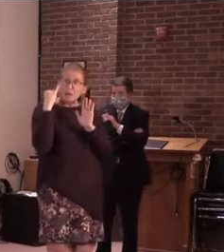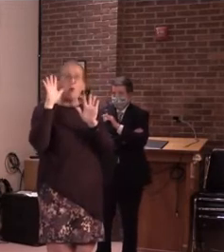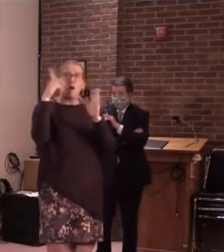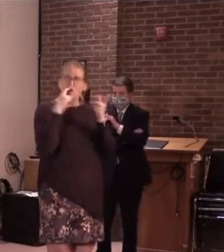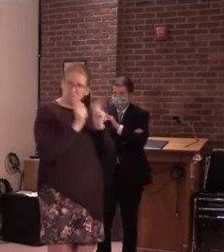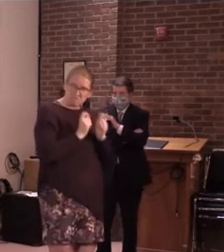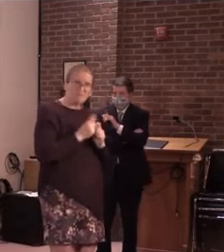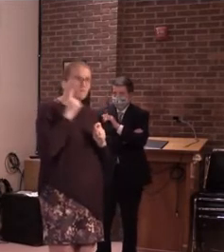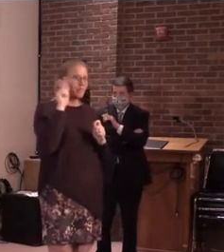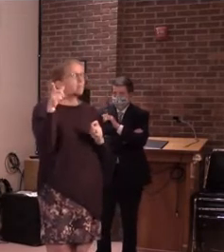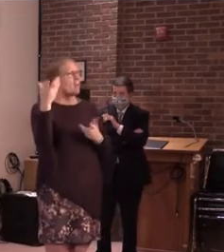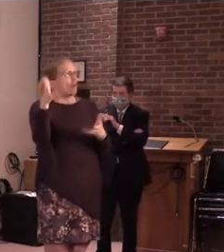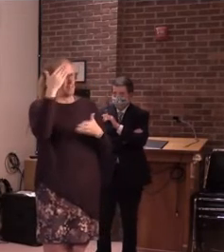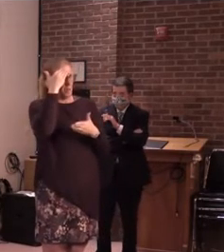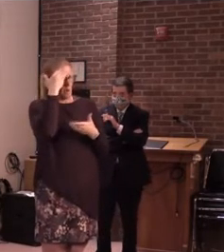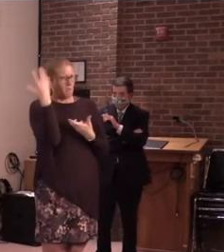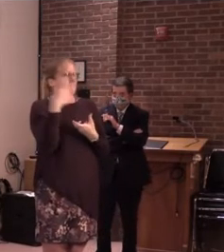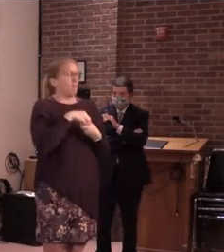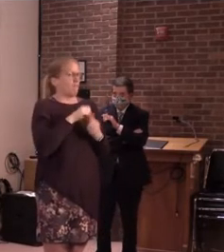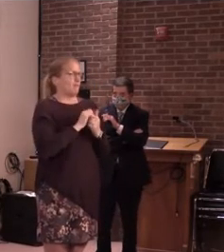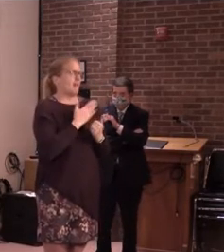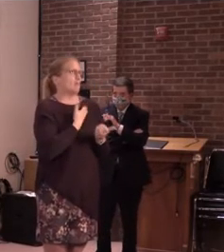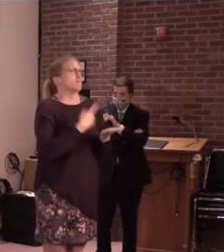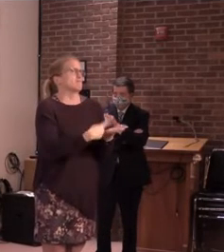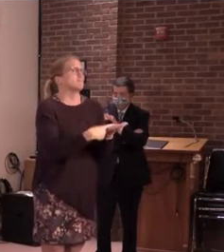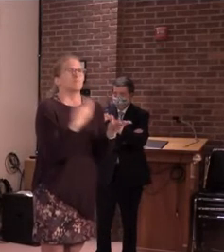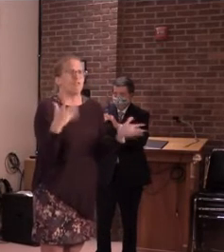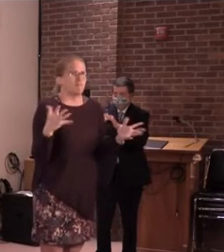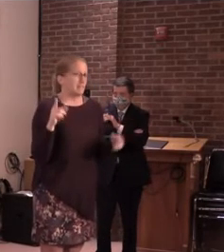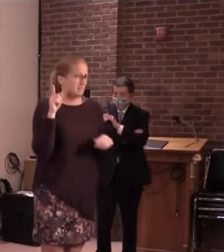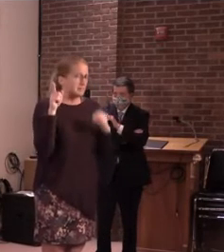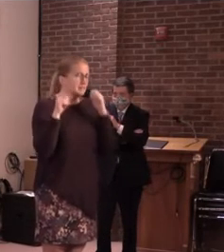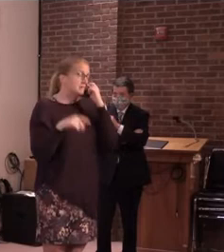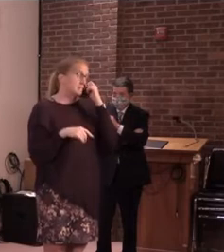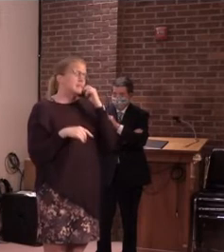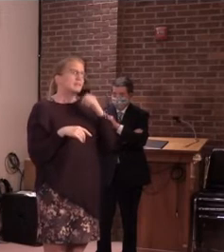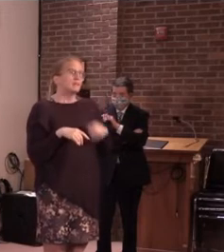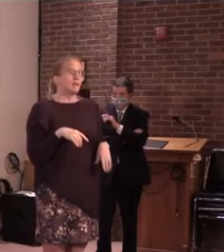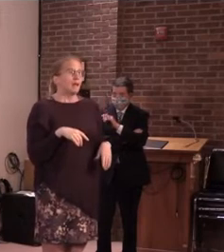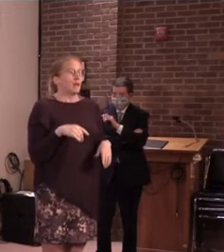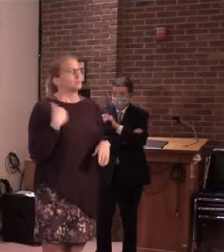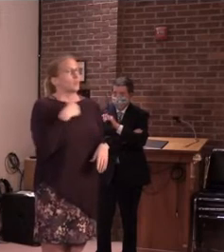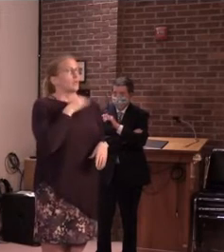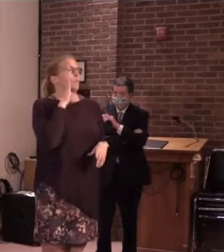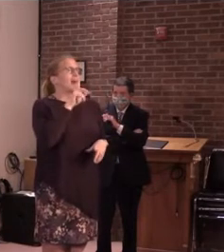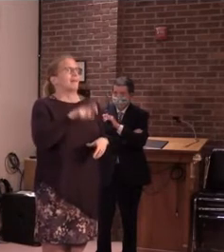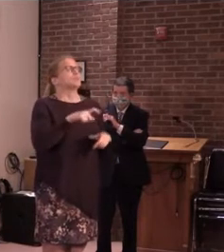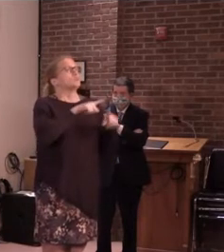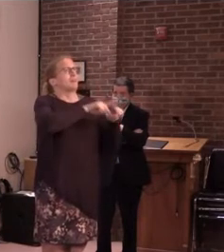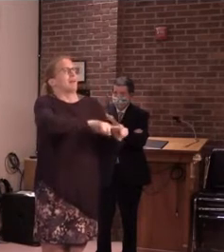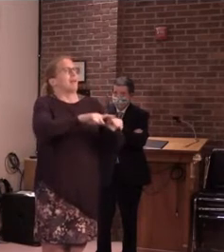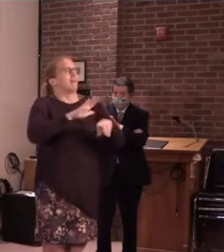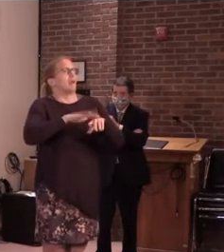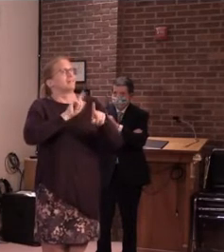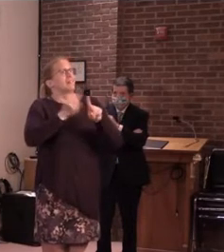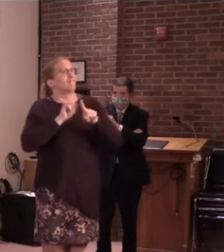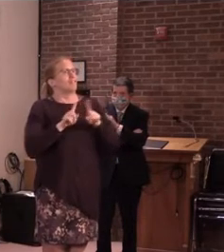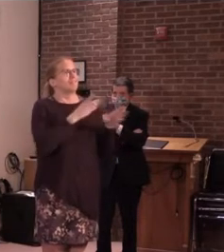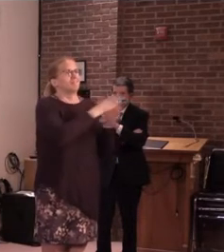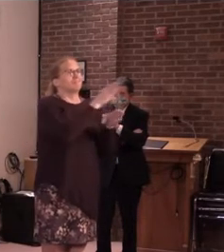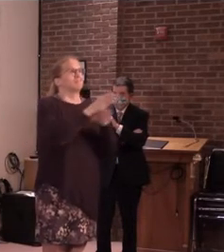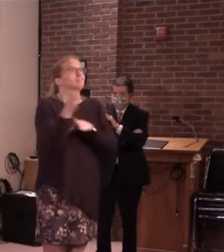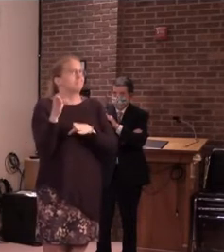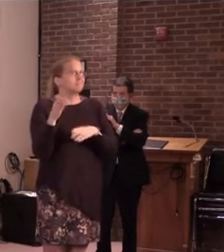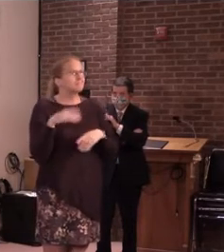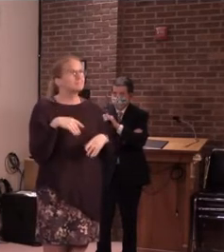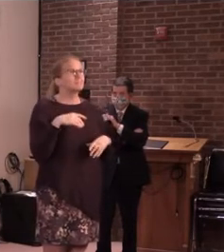the fold, and we are going to be dependent to have a kind of divide and conquer and deploy assets where we